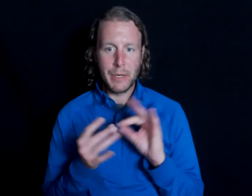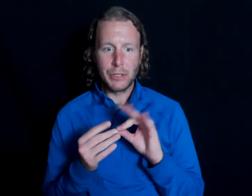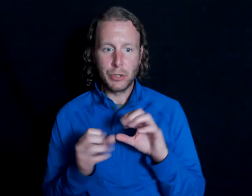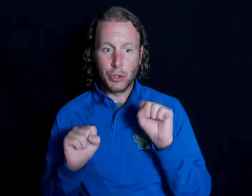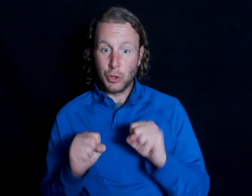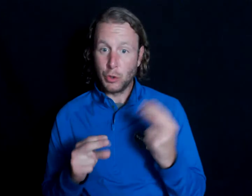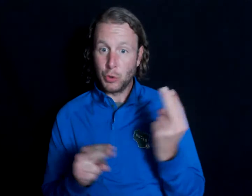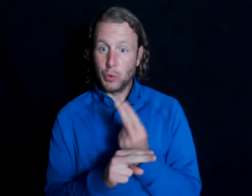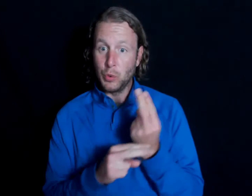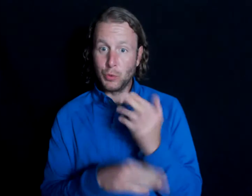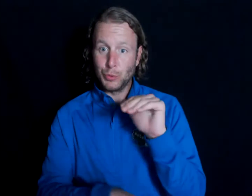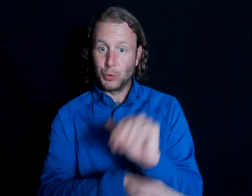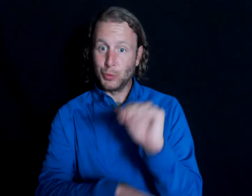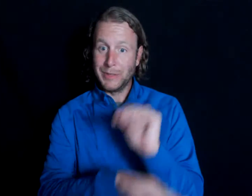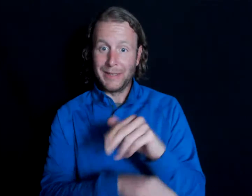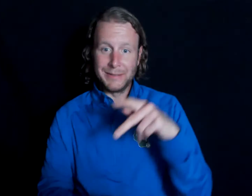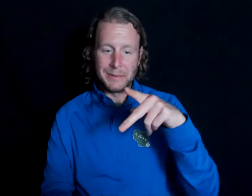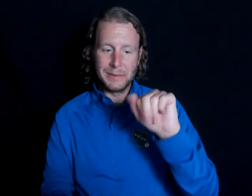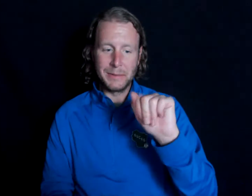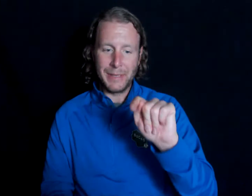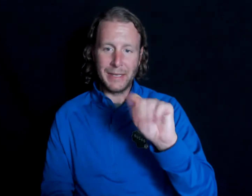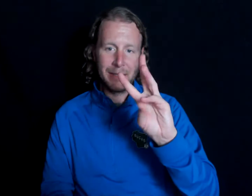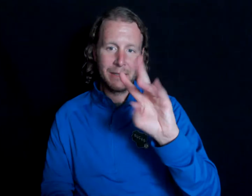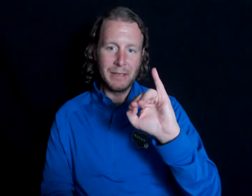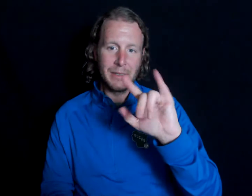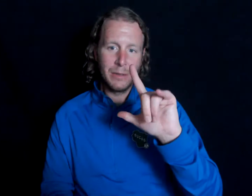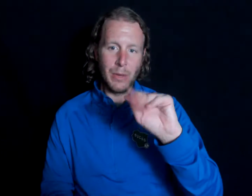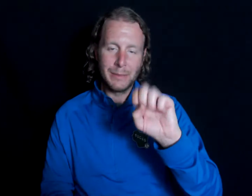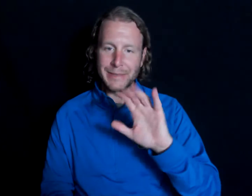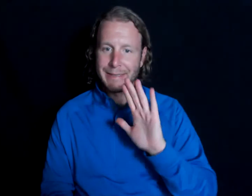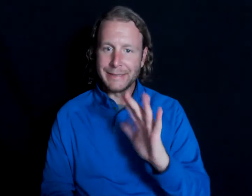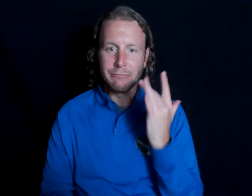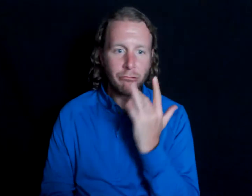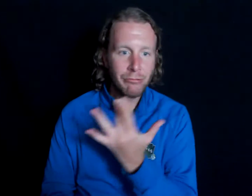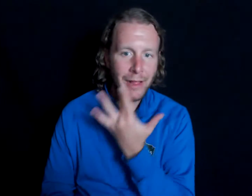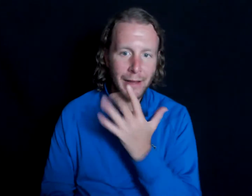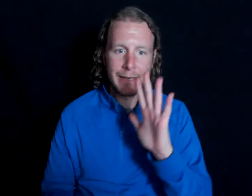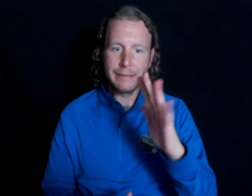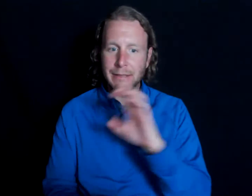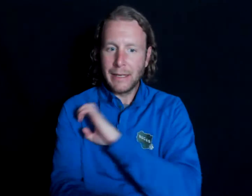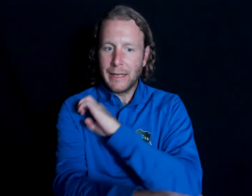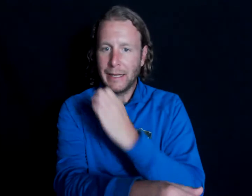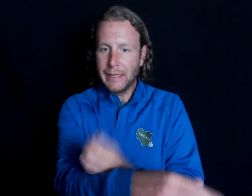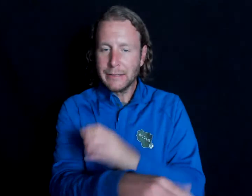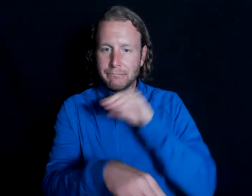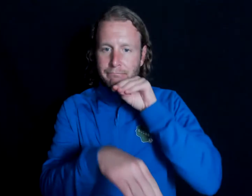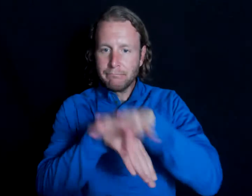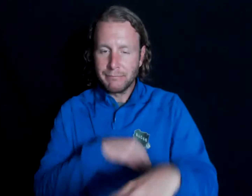today. Some of his vibes, some of his luck. This series is going to be tied up at a game apiece.